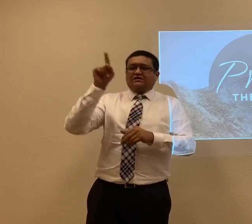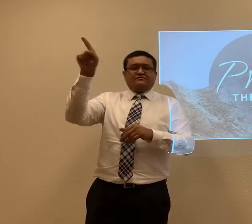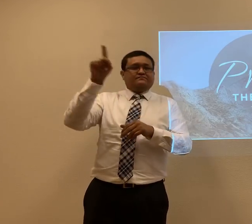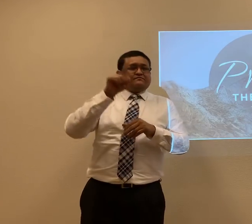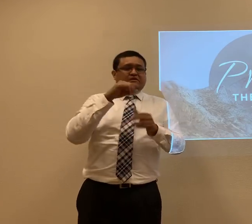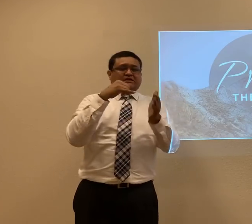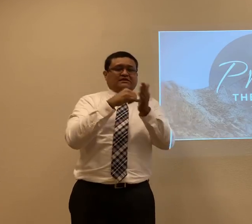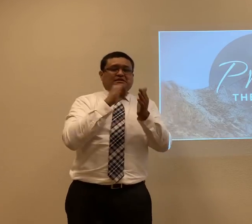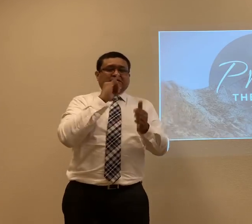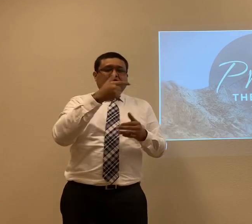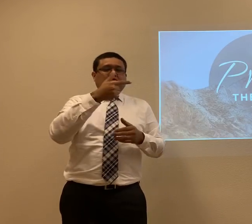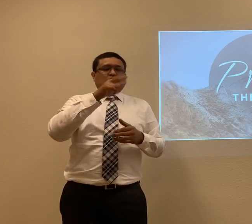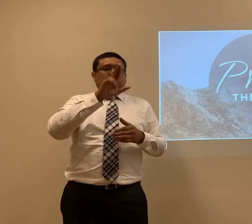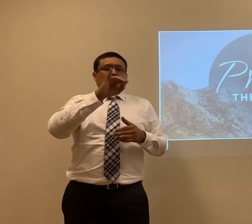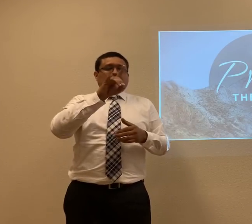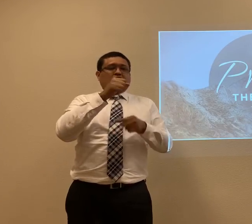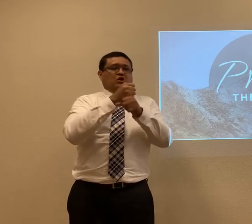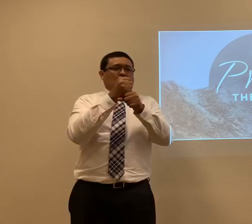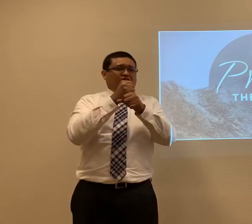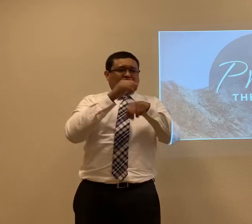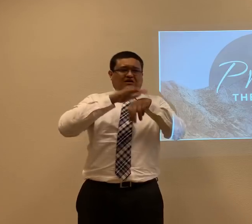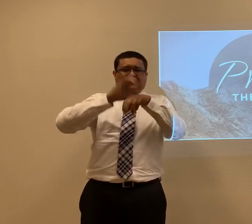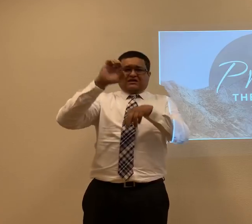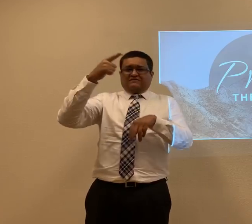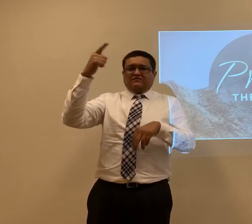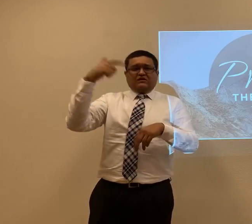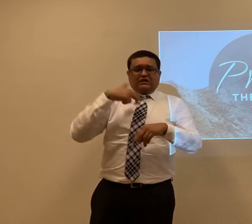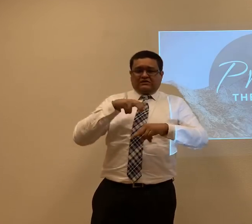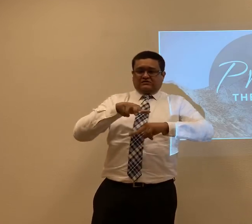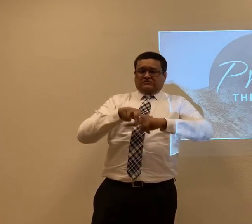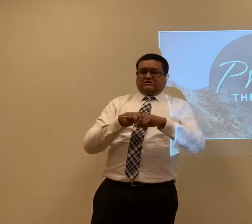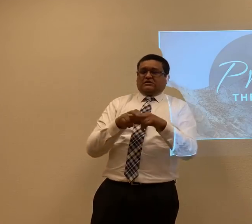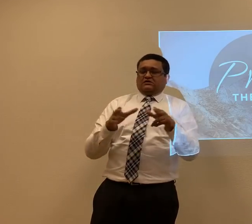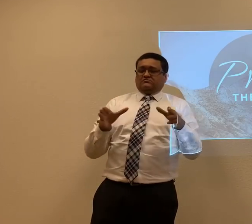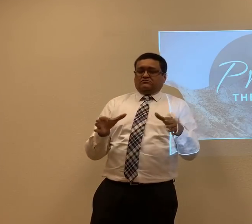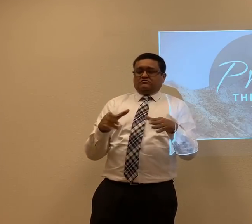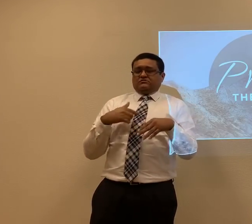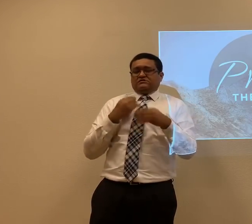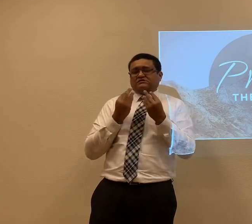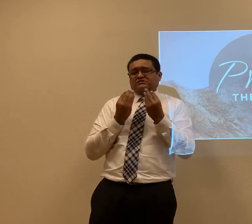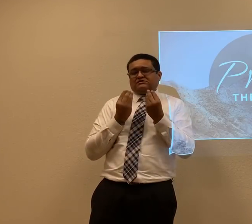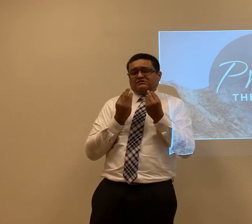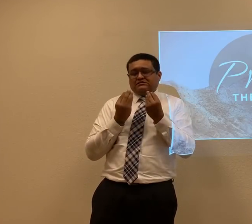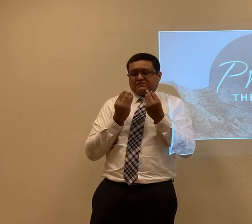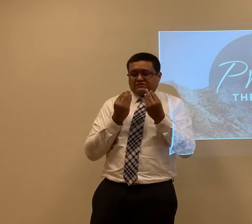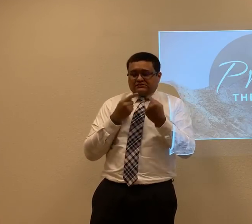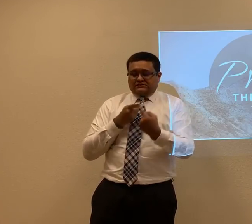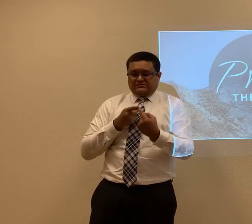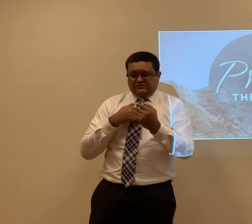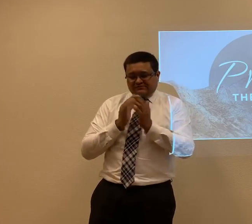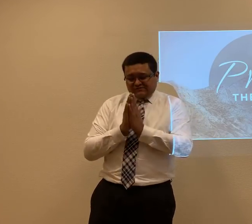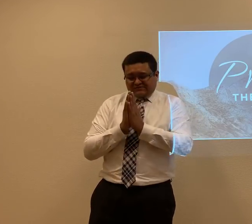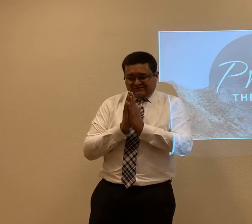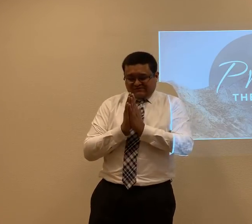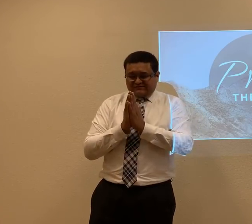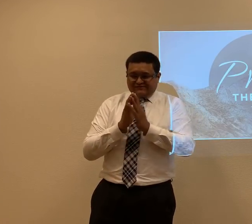really praying about it. And I was at It's a Grand coffee shop, and I was thinking about it. I was